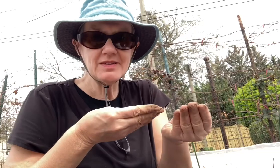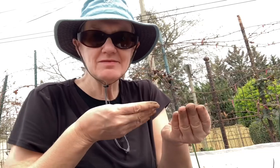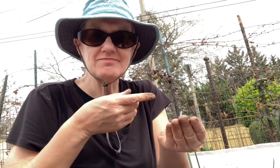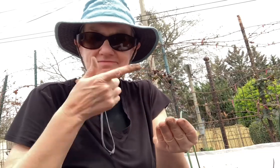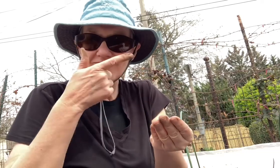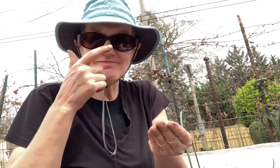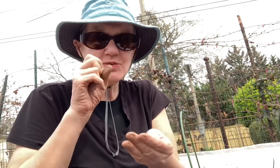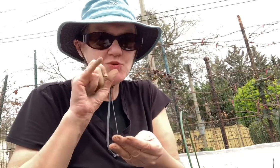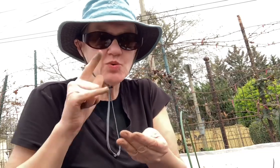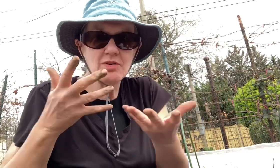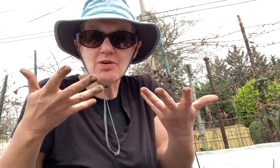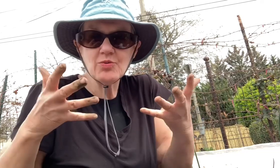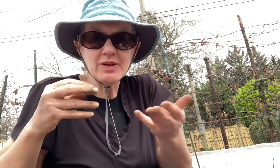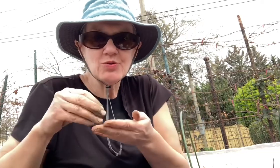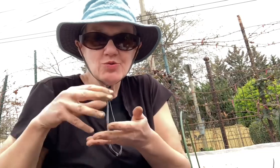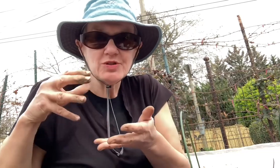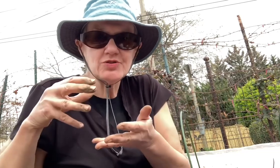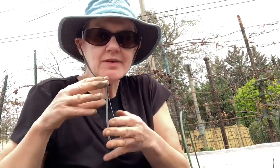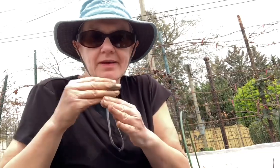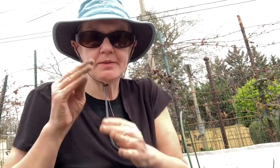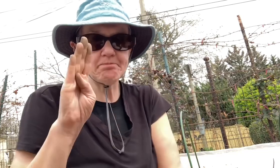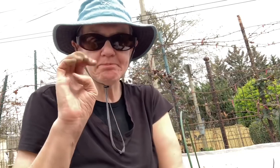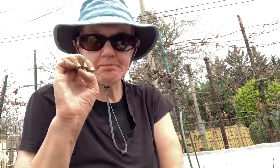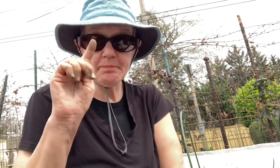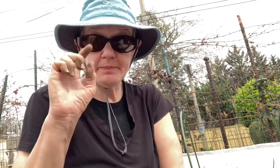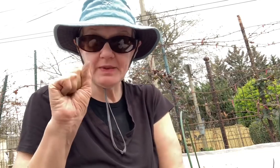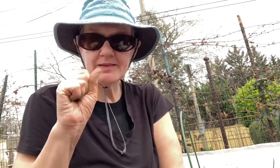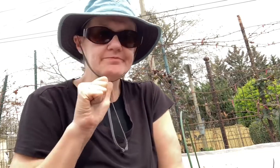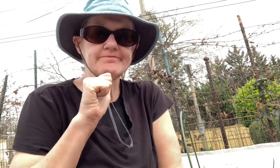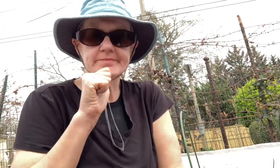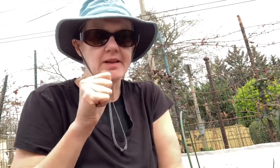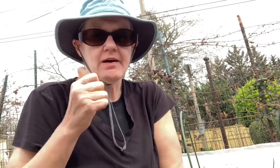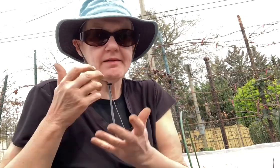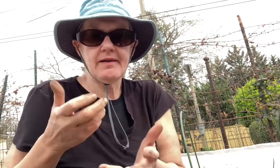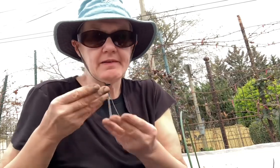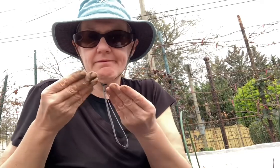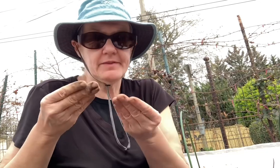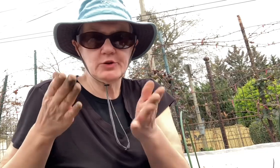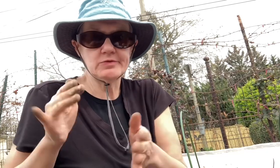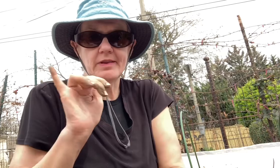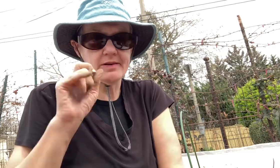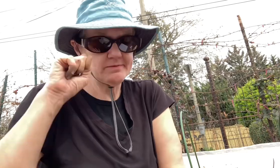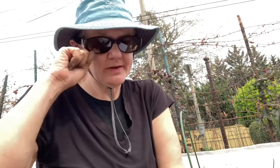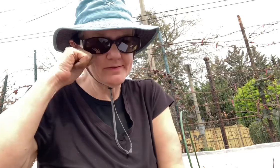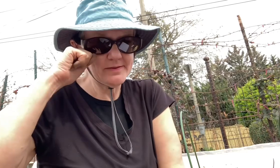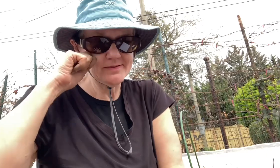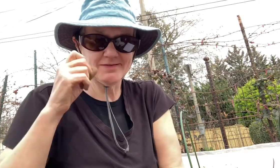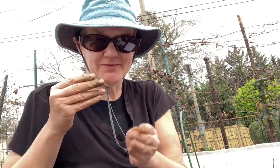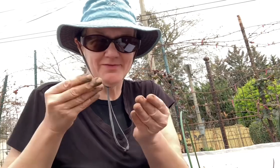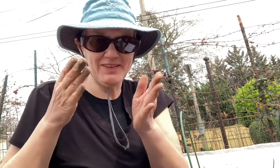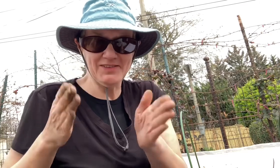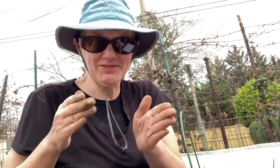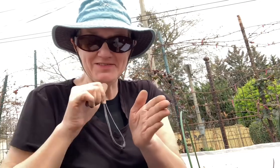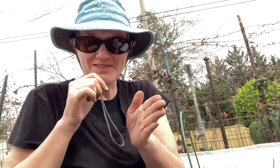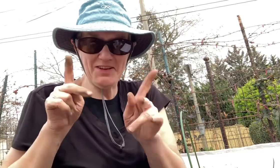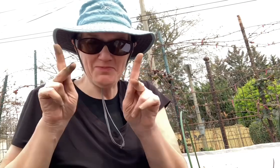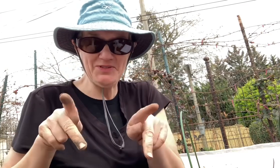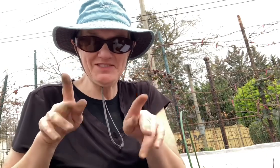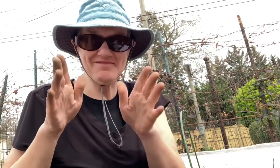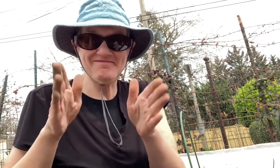don't feed the garden because all that soil is already rich. And beets don't require a lot of feeding. They're not heavy feeders like